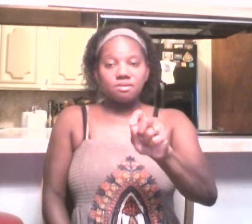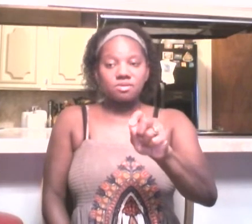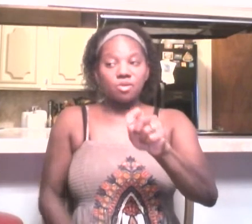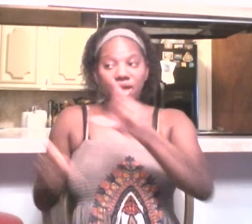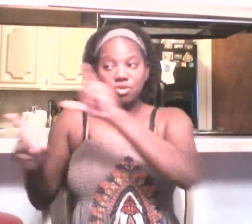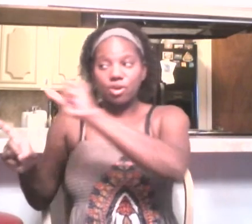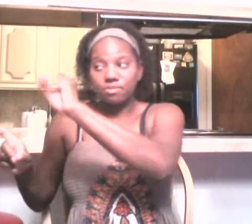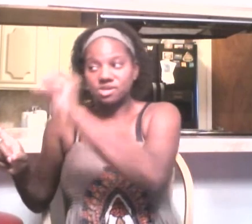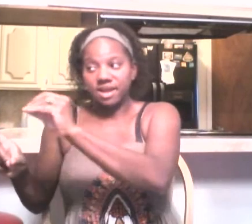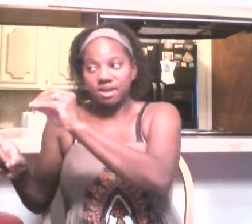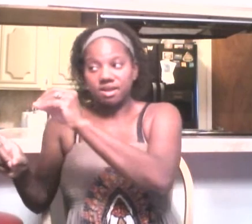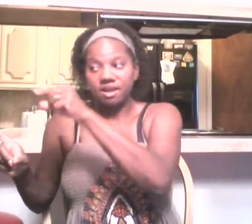So that 20%,